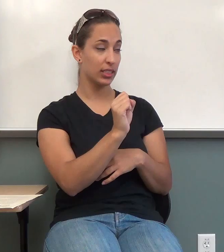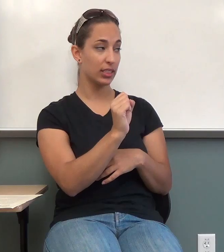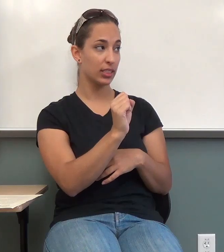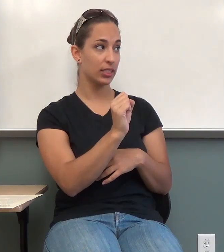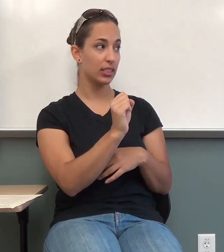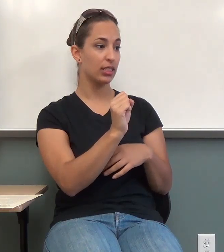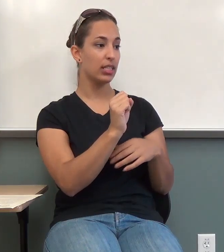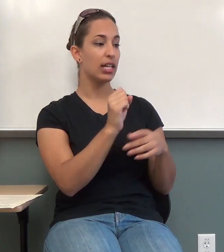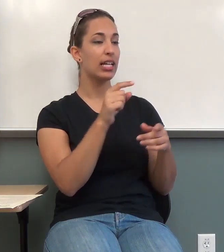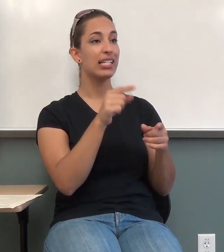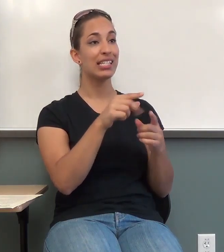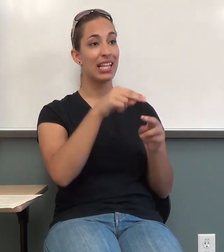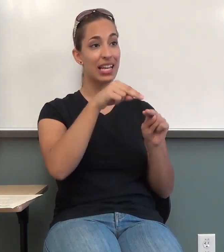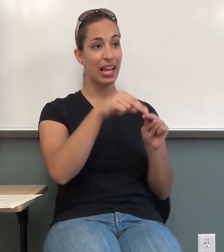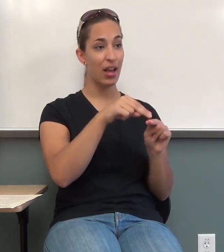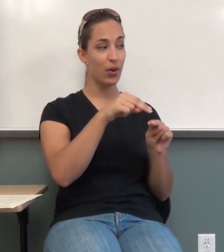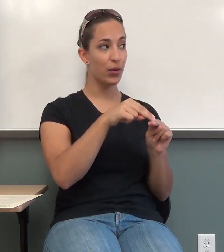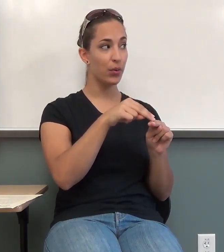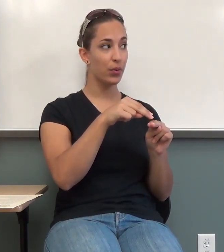is the noun